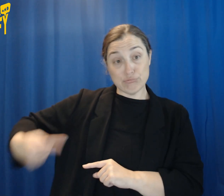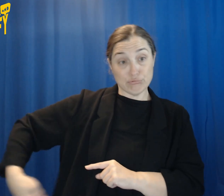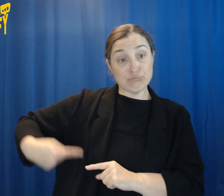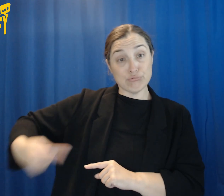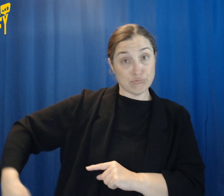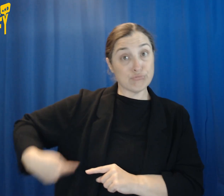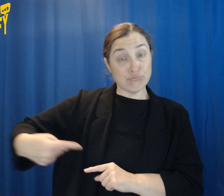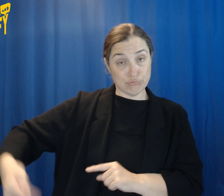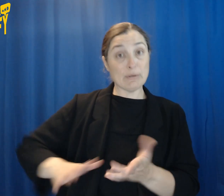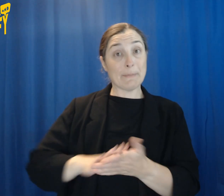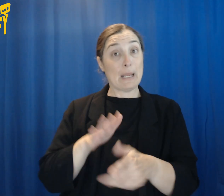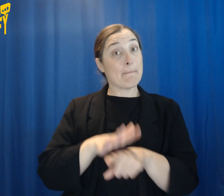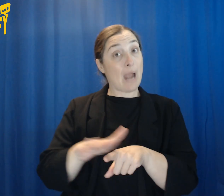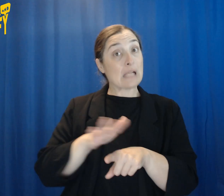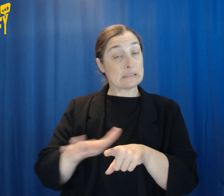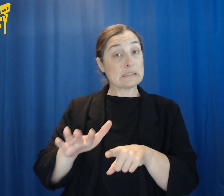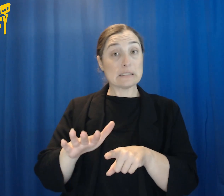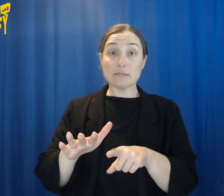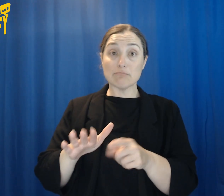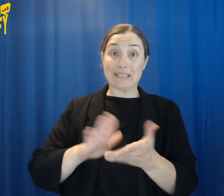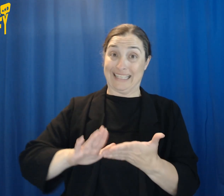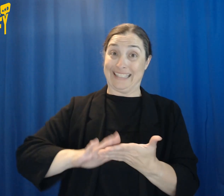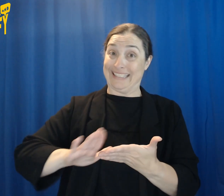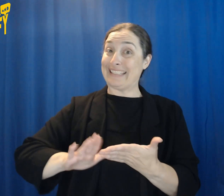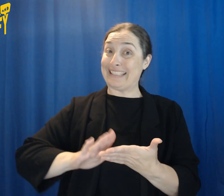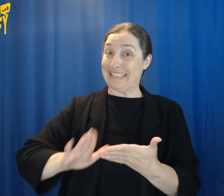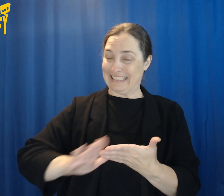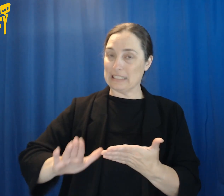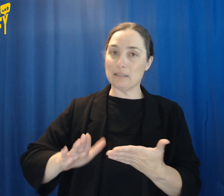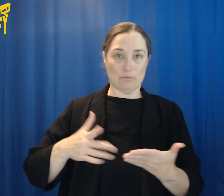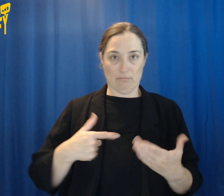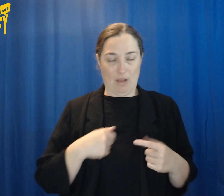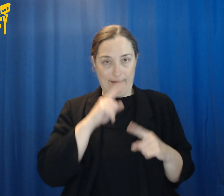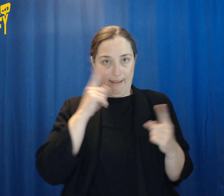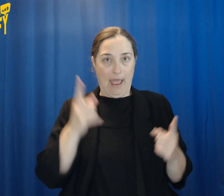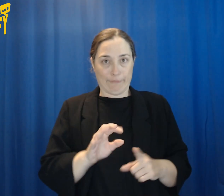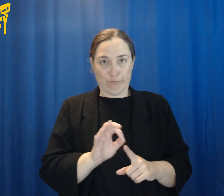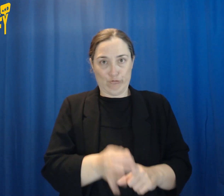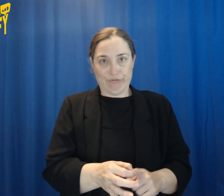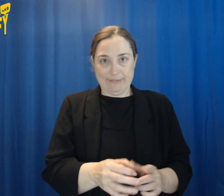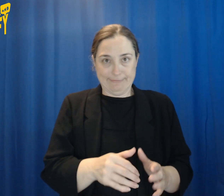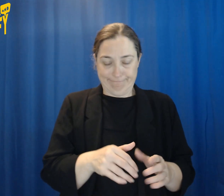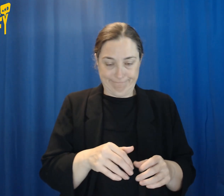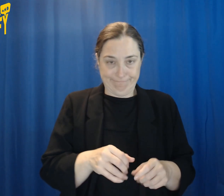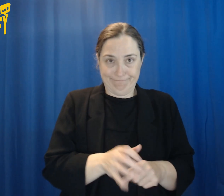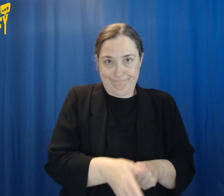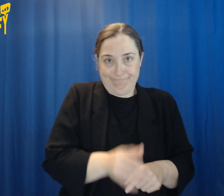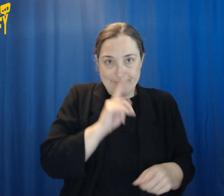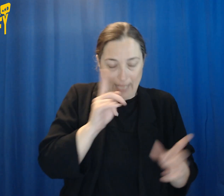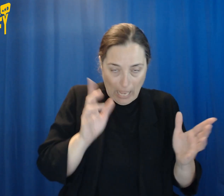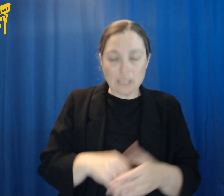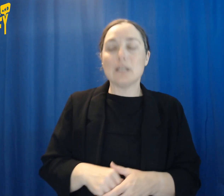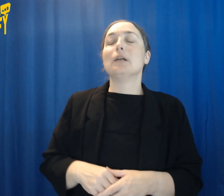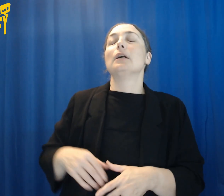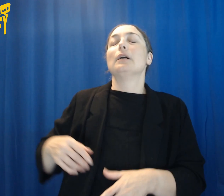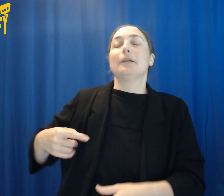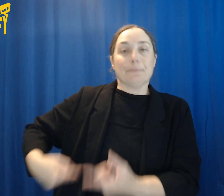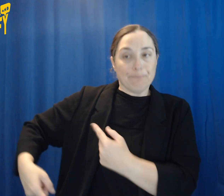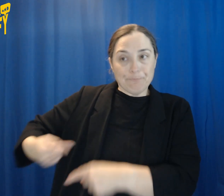the blood that doesn't come out through urine because I'm not making urine anymore. But because of that, some of the toxins can't be